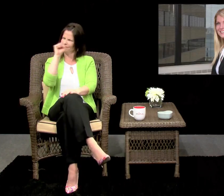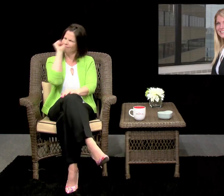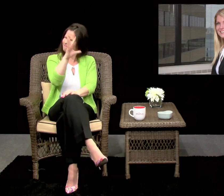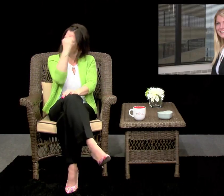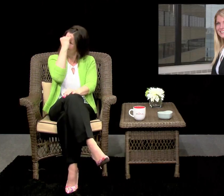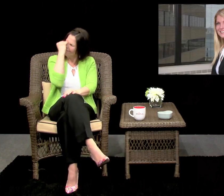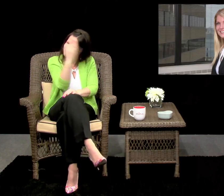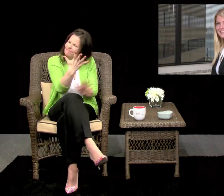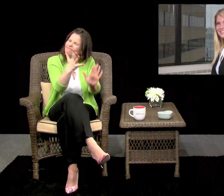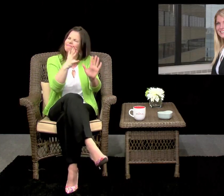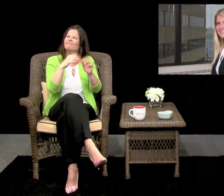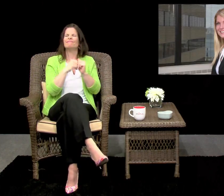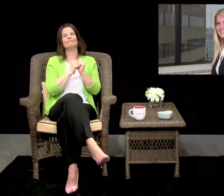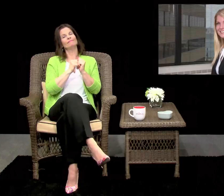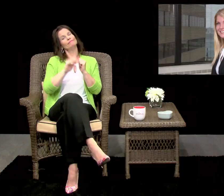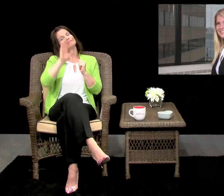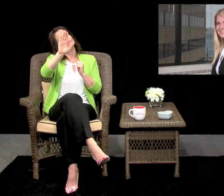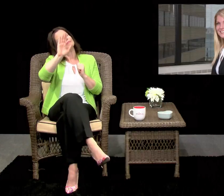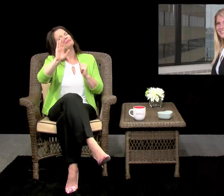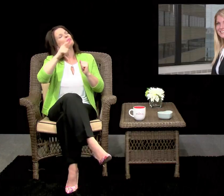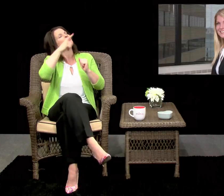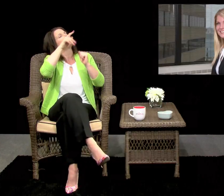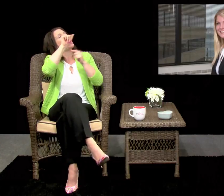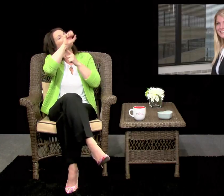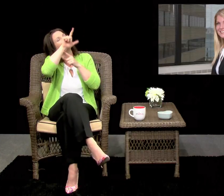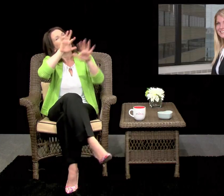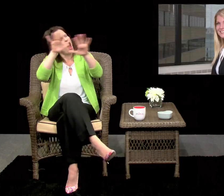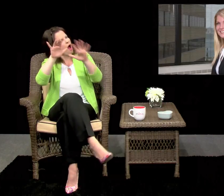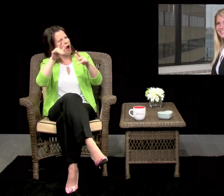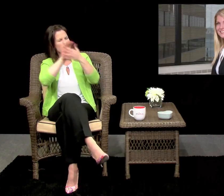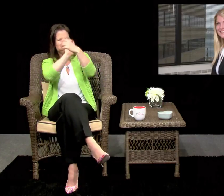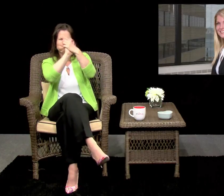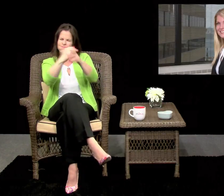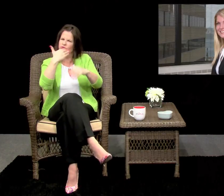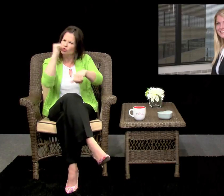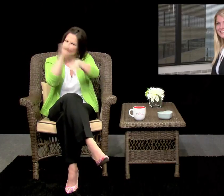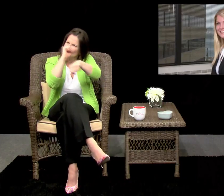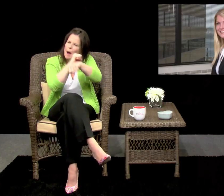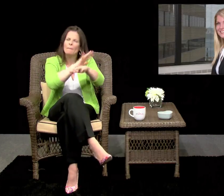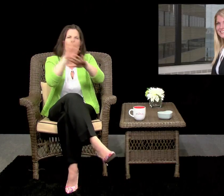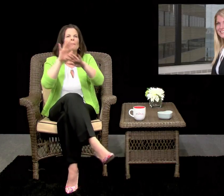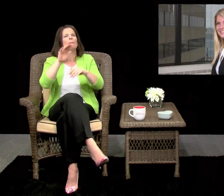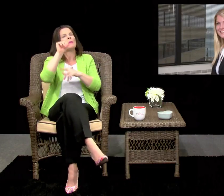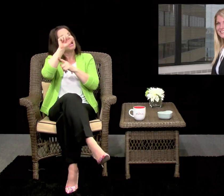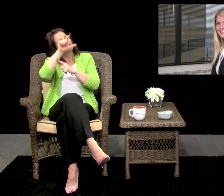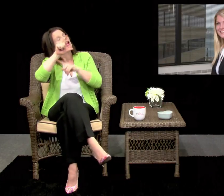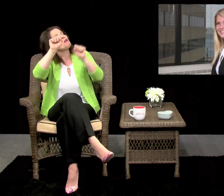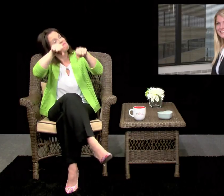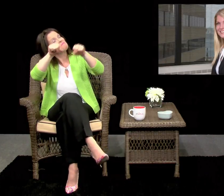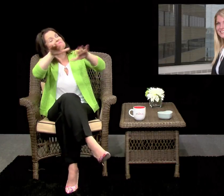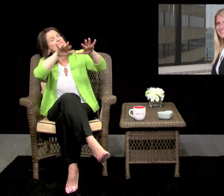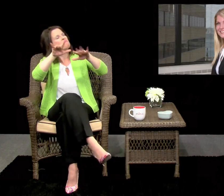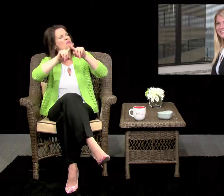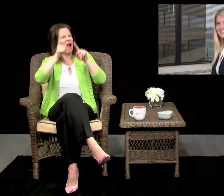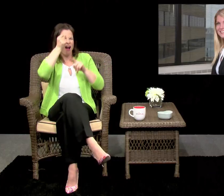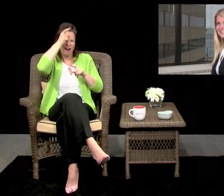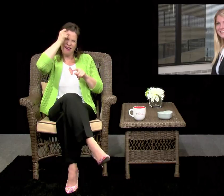responded to this article in the Post. And she said, ASL, oh, good job, ASL. Yes, you could do